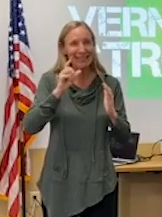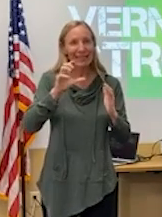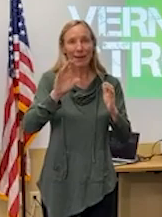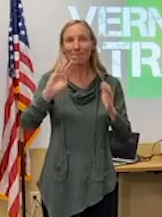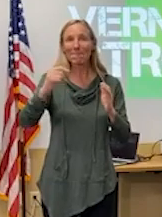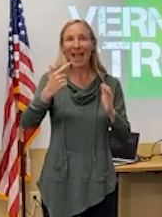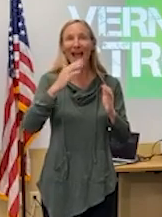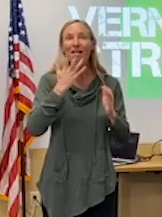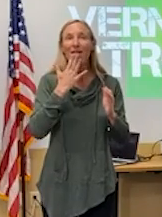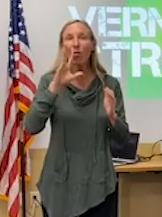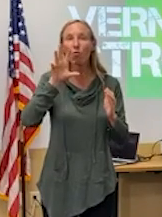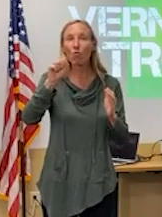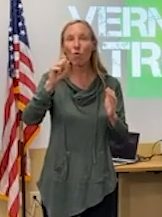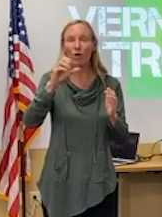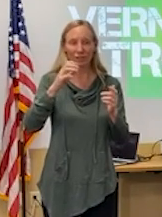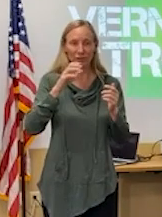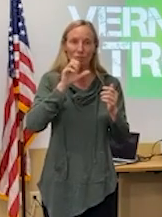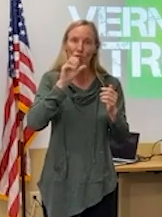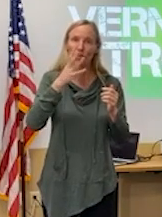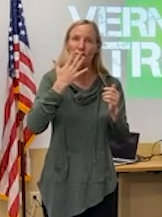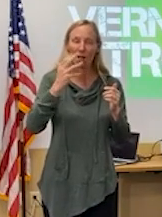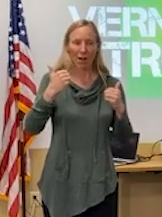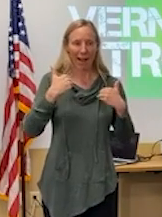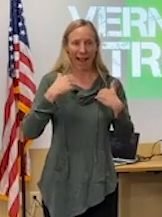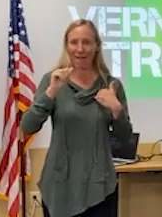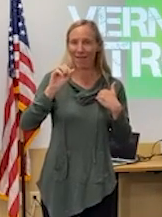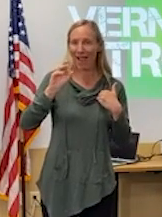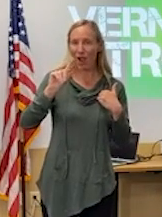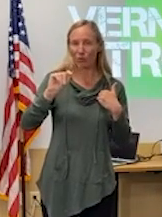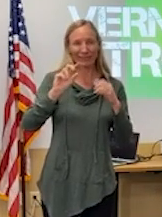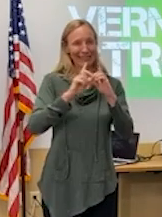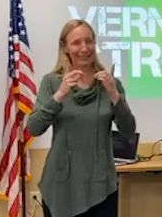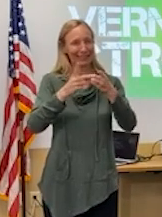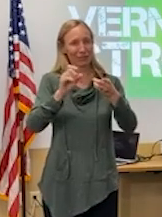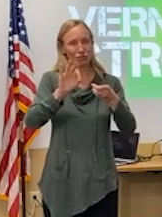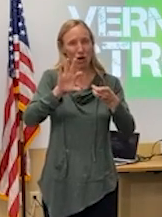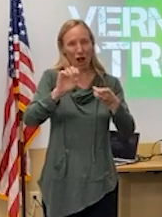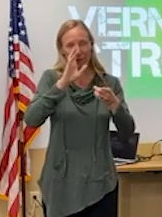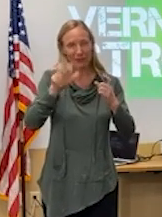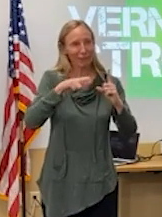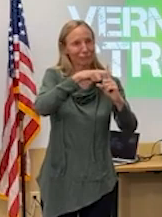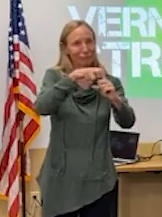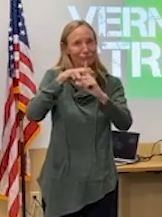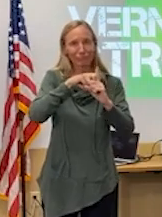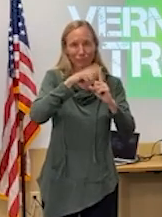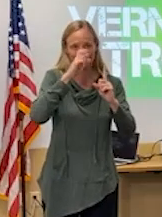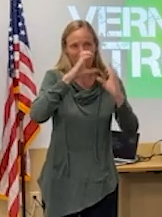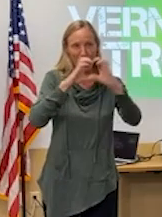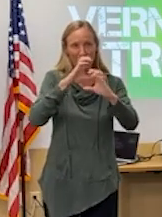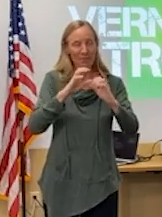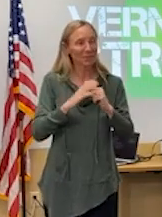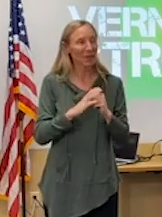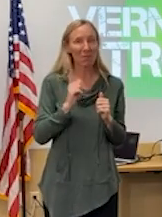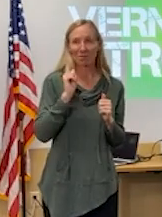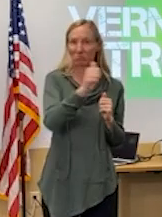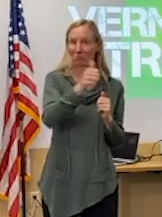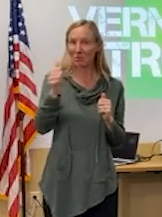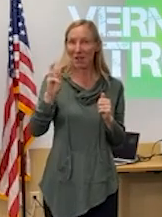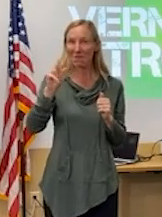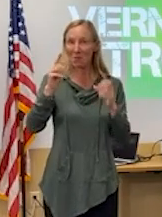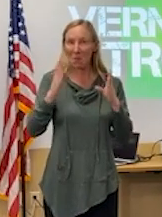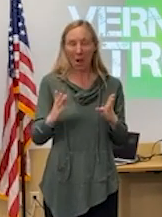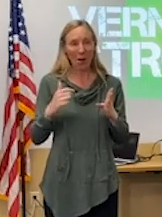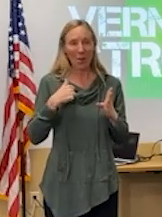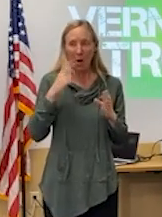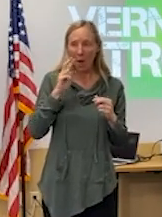them from the nearest AOT district office. But even if Vermonters just want to clean up around your own neighborhood or